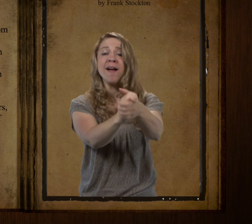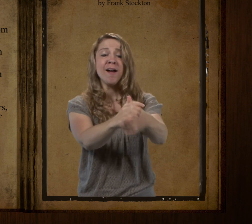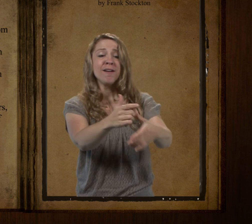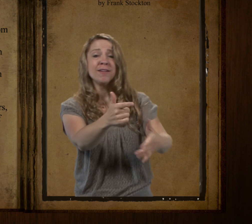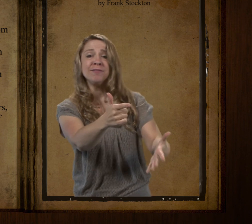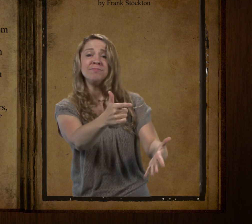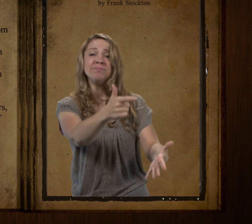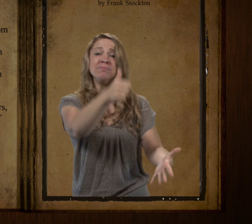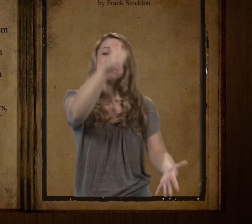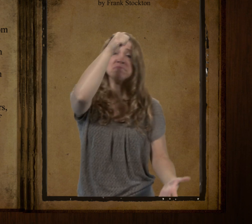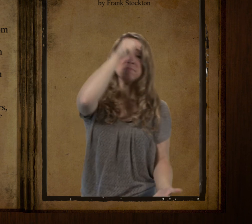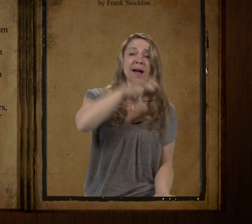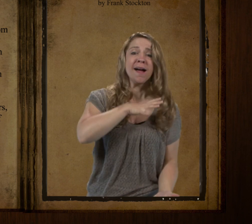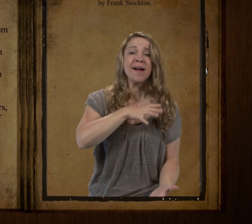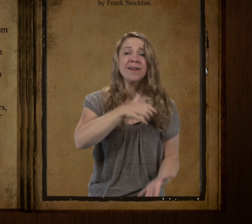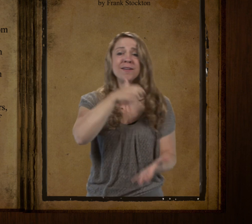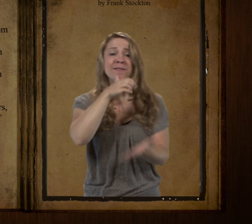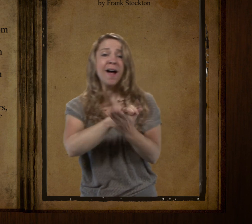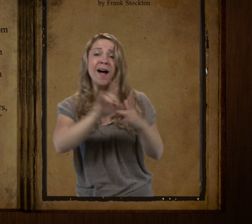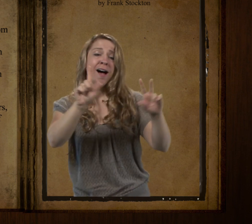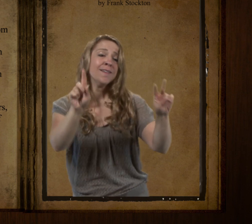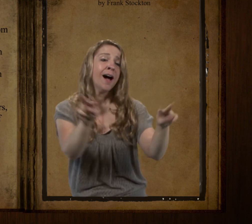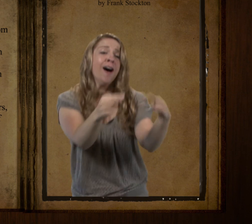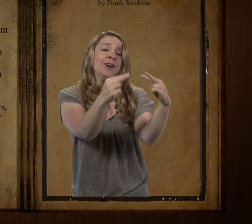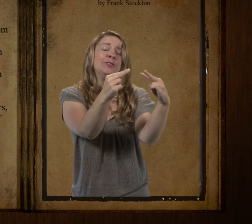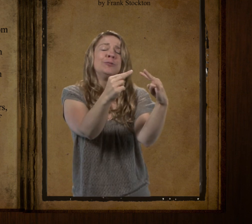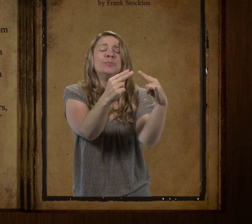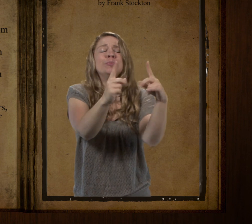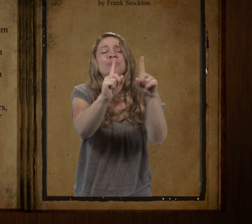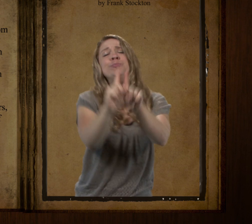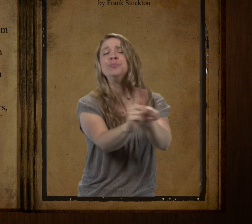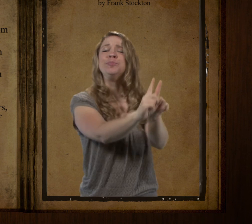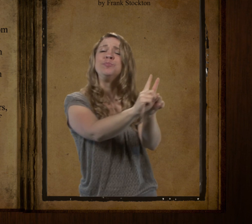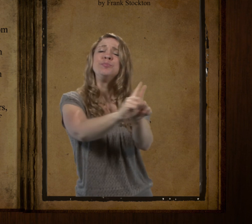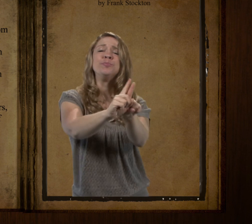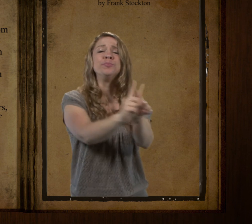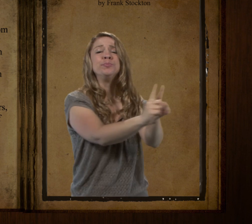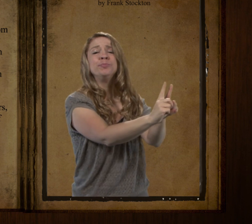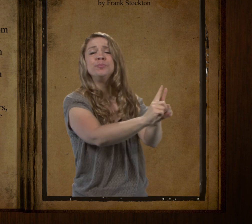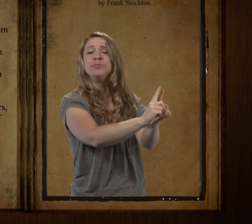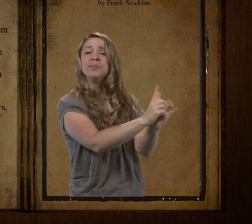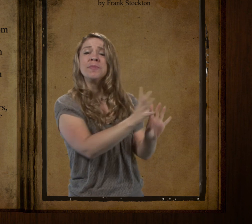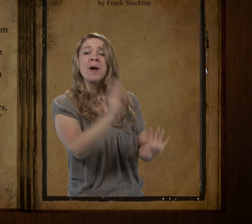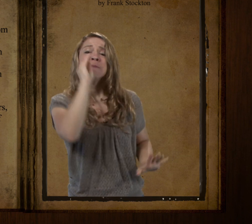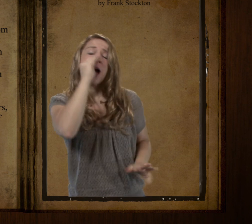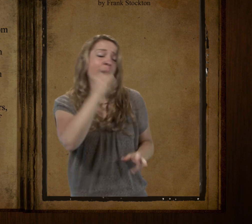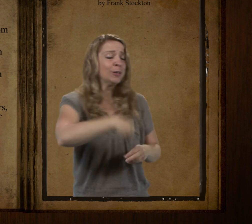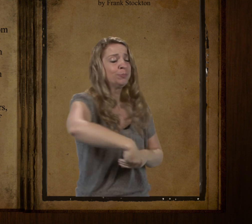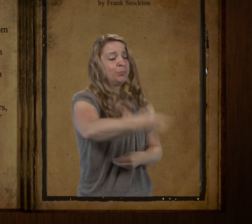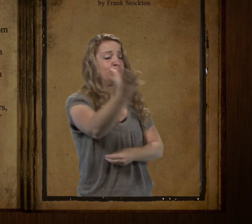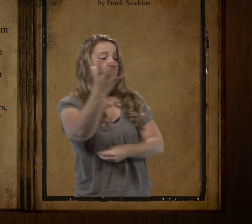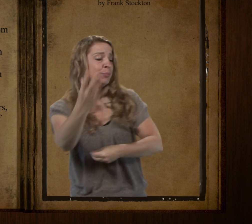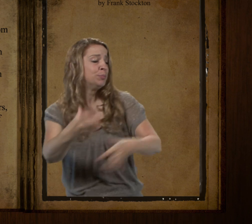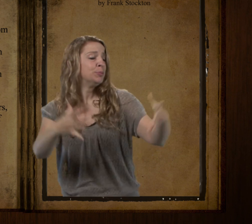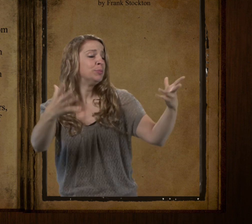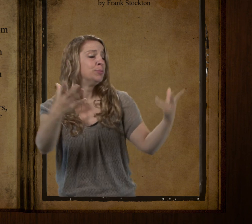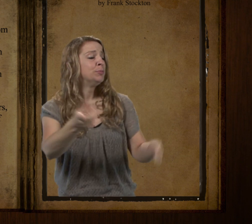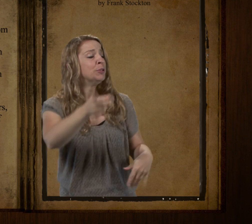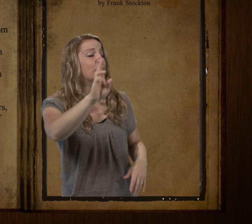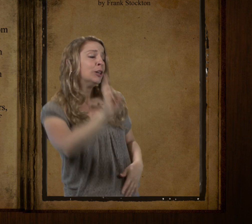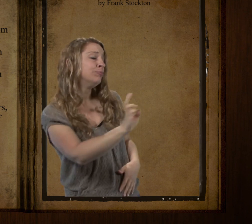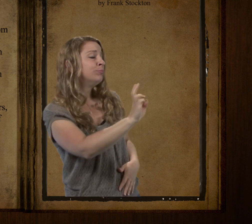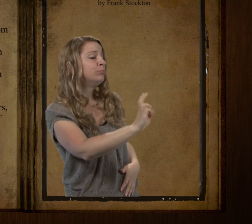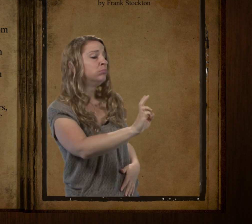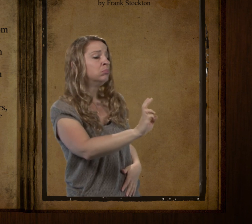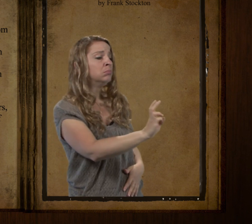very eyes. And when she had seen them walk away together upon their path of flowers,